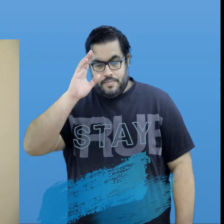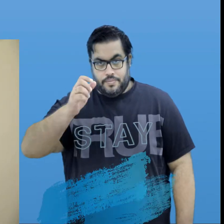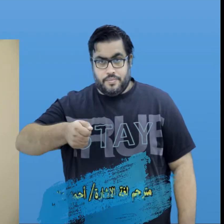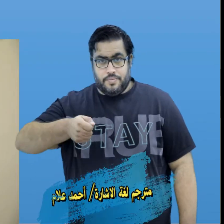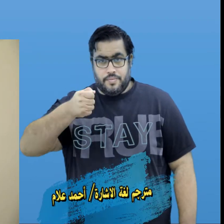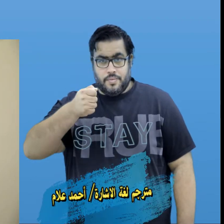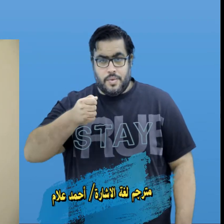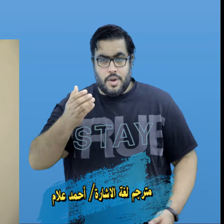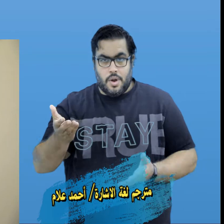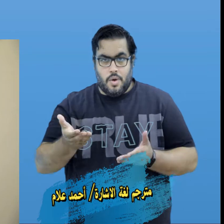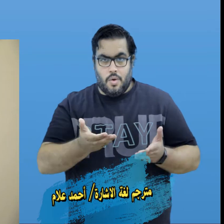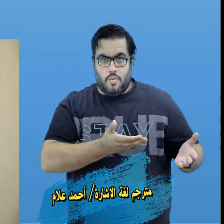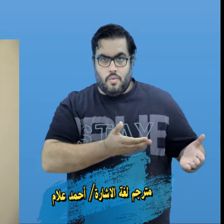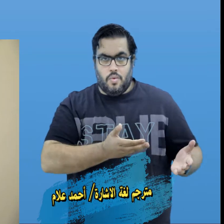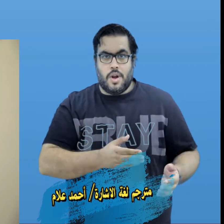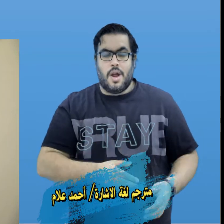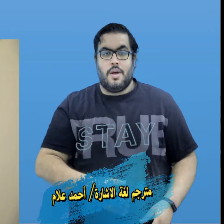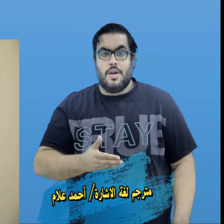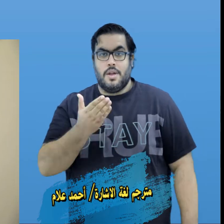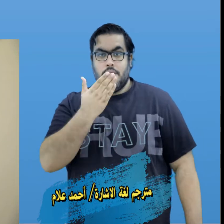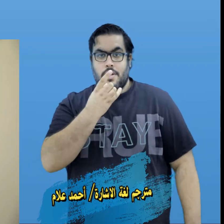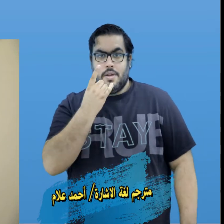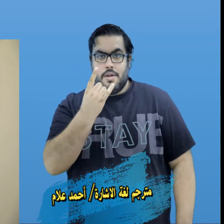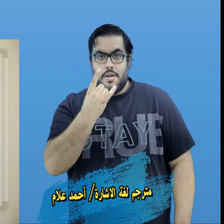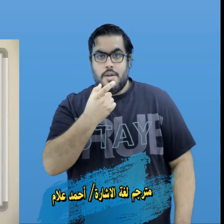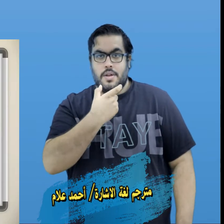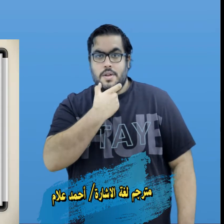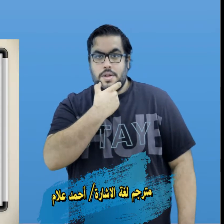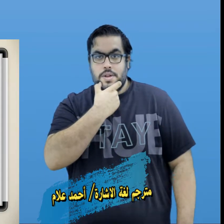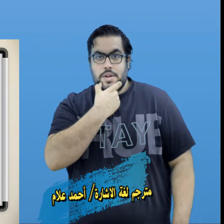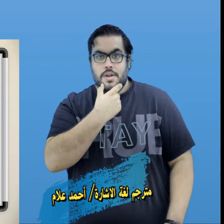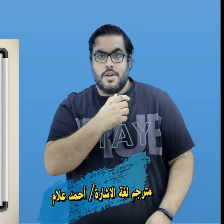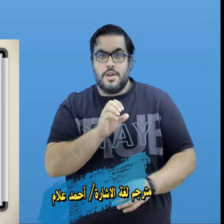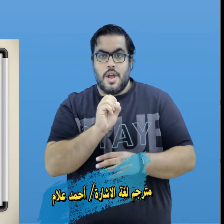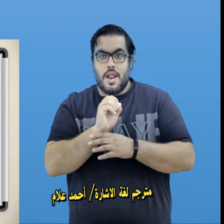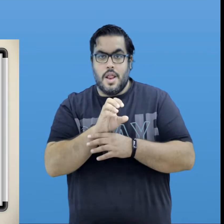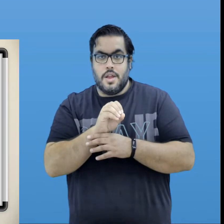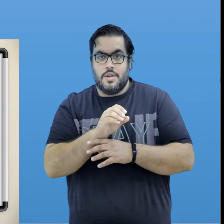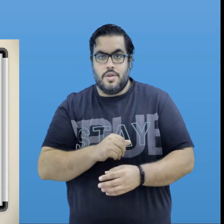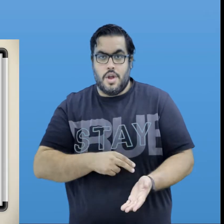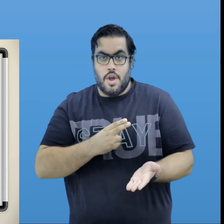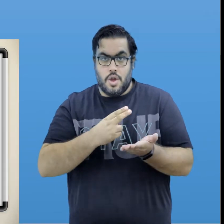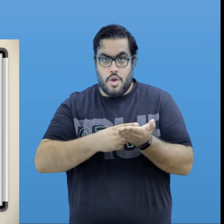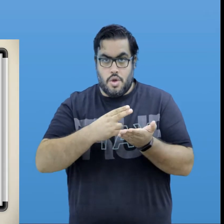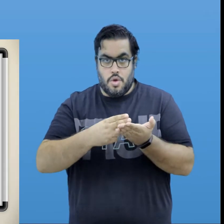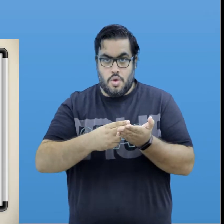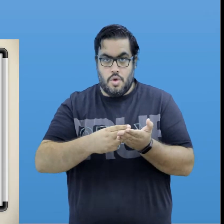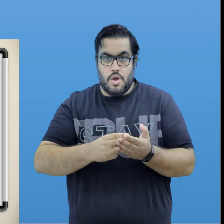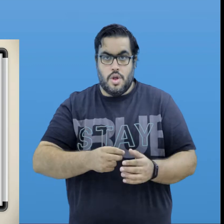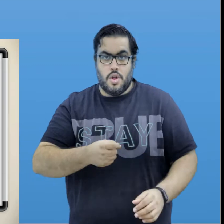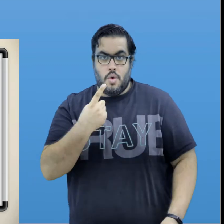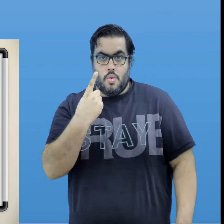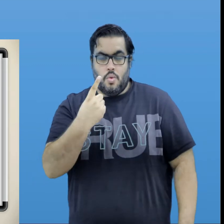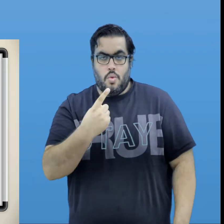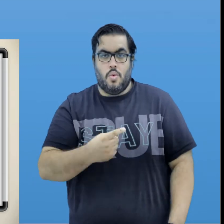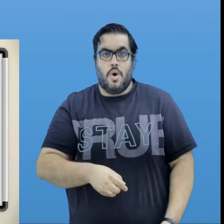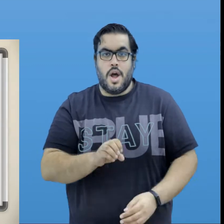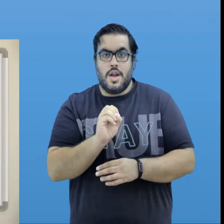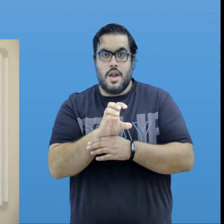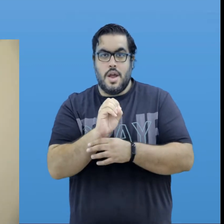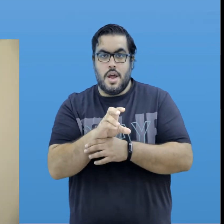And welcome to Grade 10 English Lessons. This will be Unit 1, Episode 4, Summary and